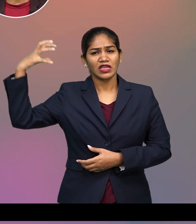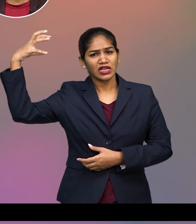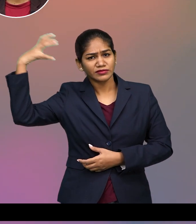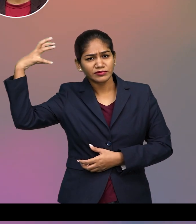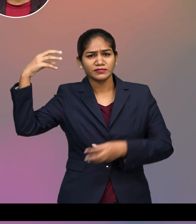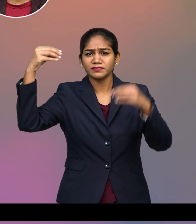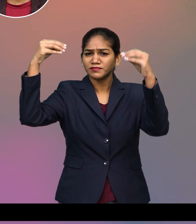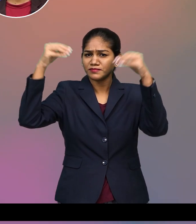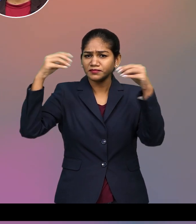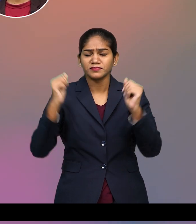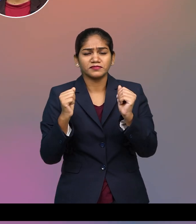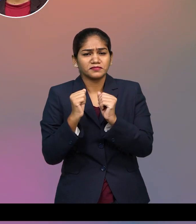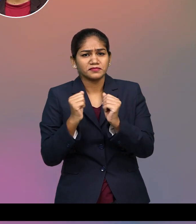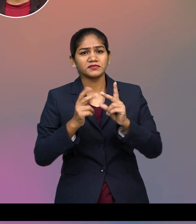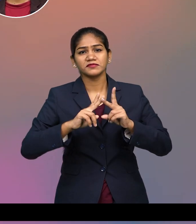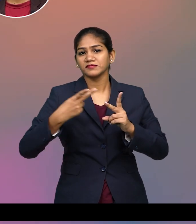Weathering.